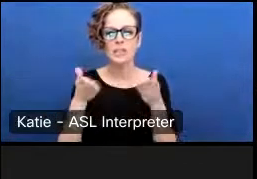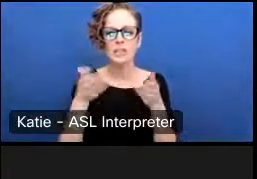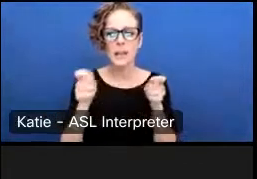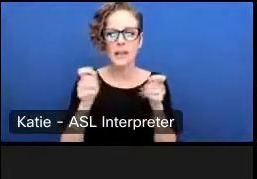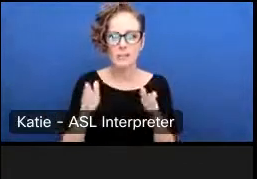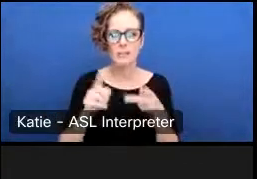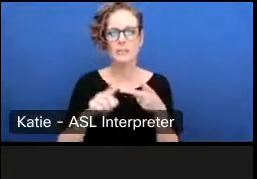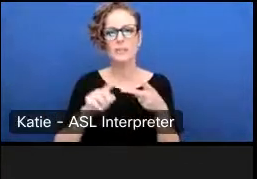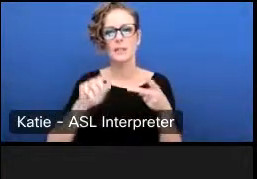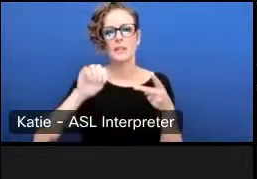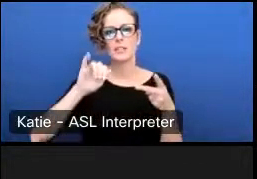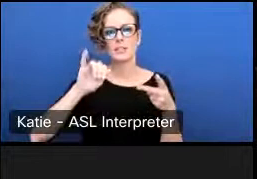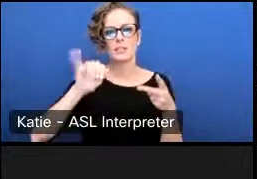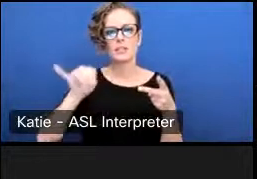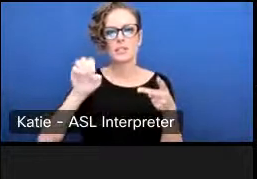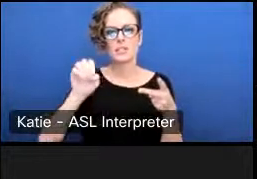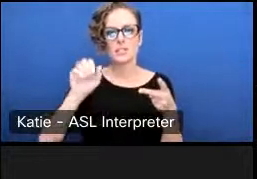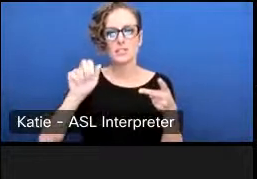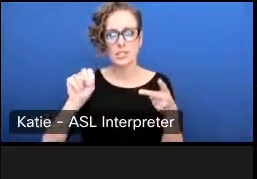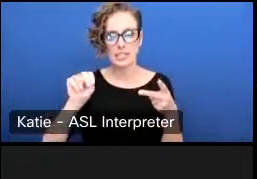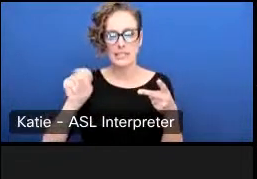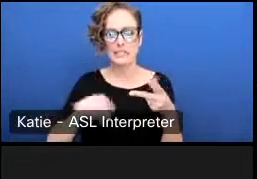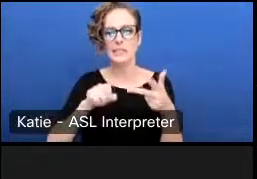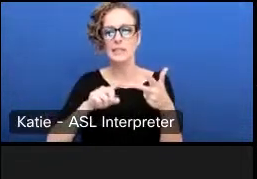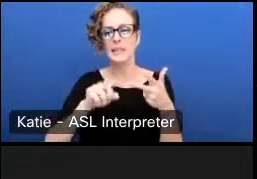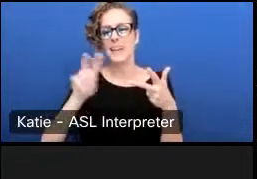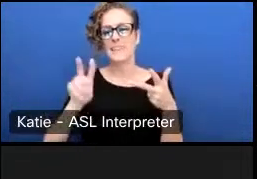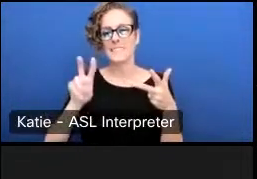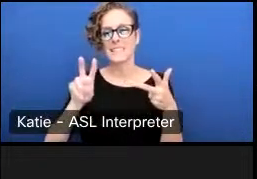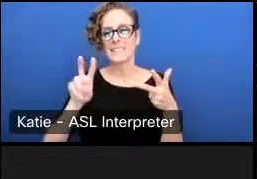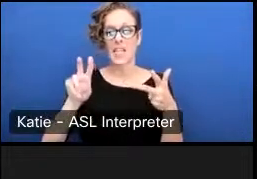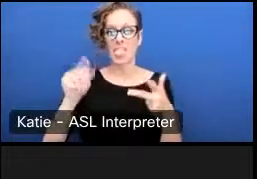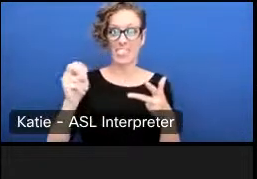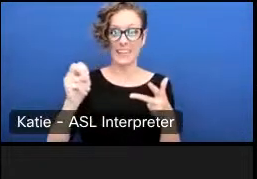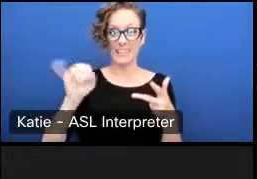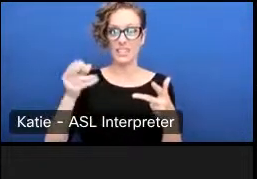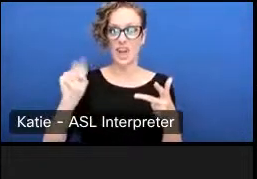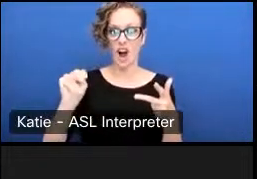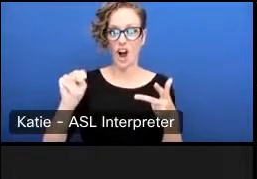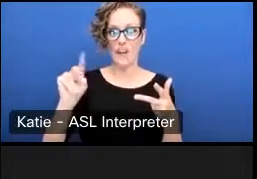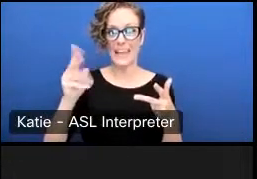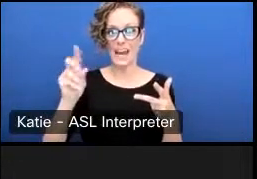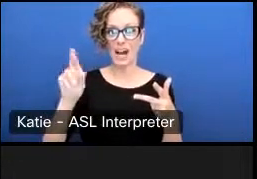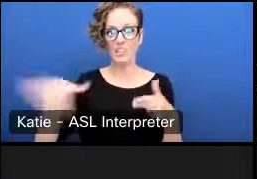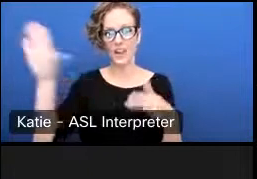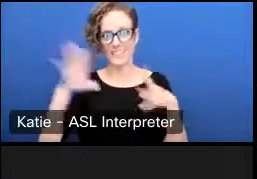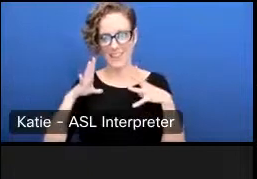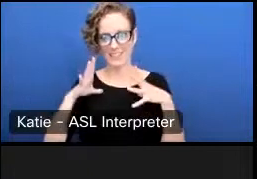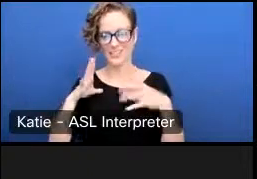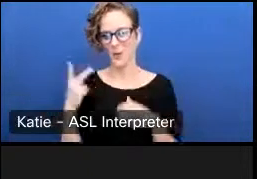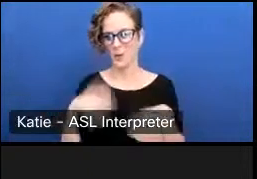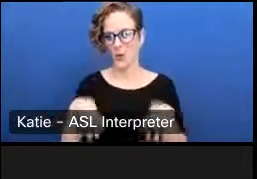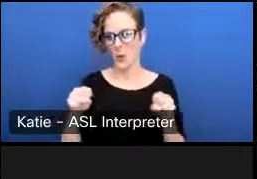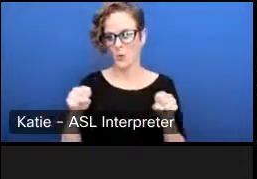Jean Onesi, one of our community services manager. The John Decker is on vacation, so it'll be us today hosting you. My